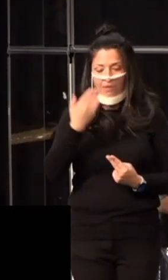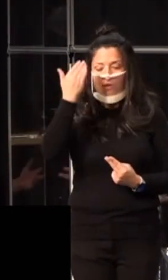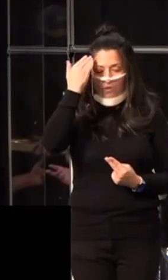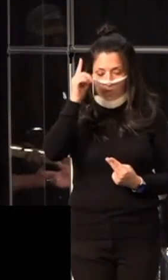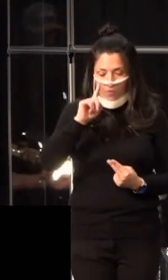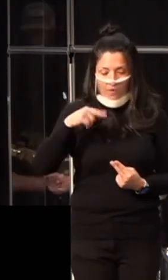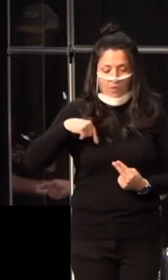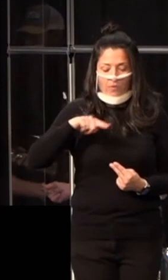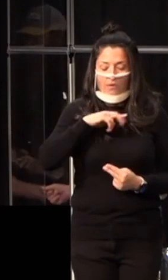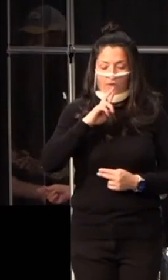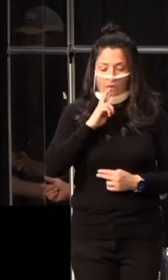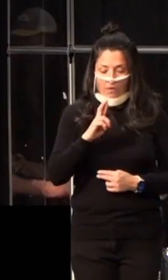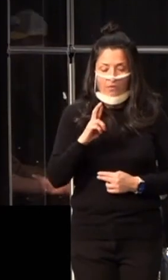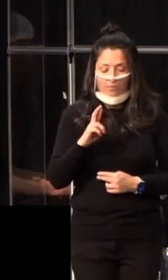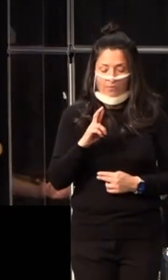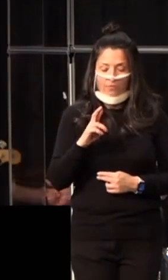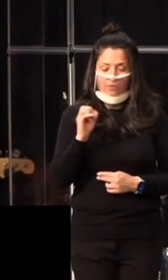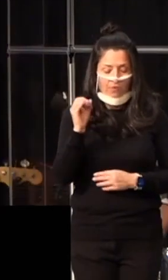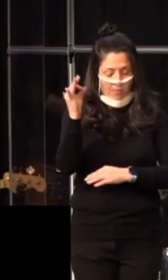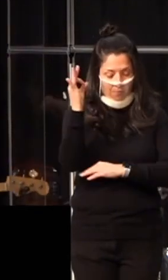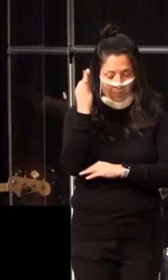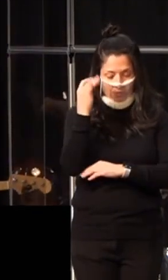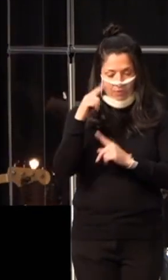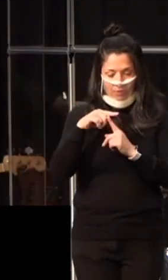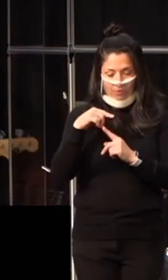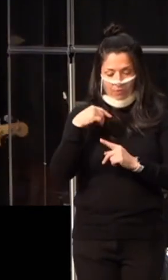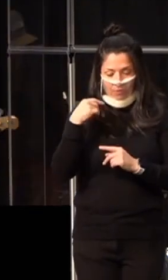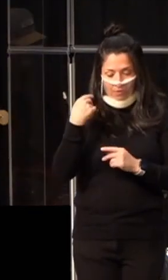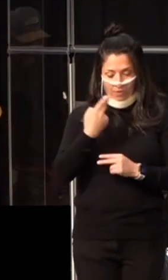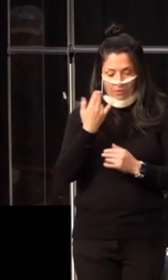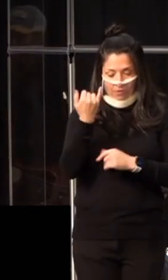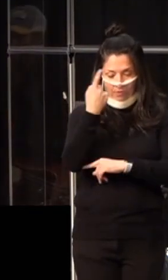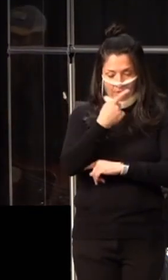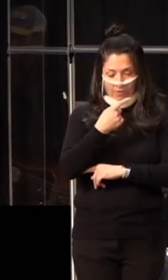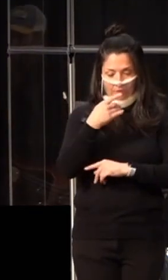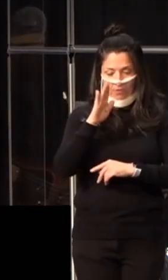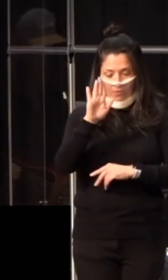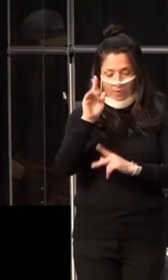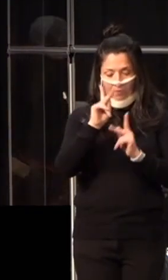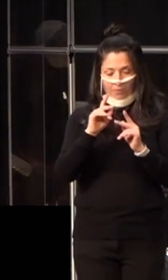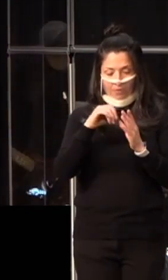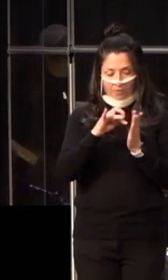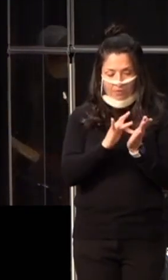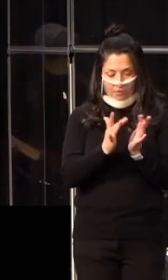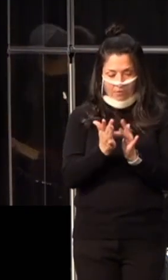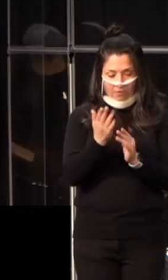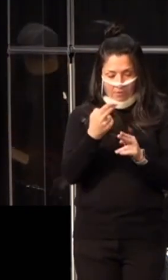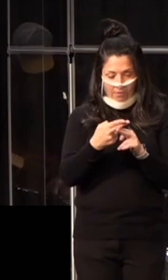So minister to us today, your people. In Jesus' name, amen.